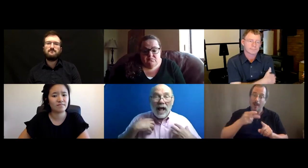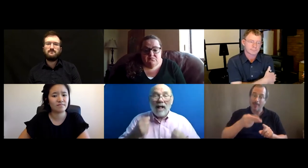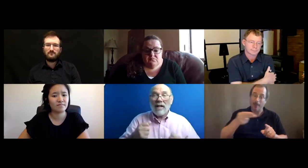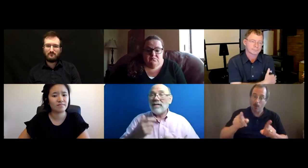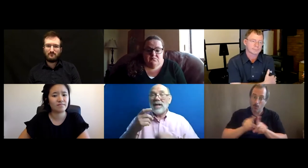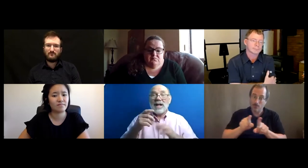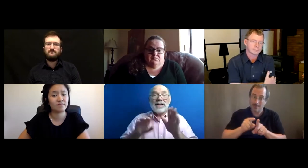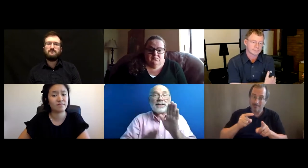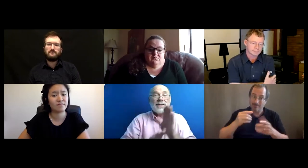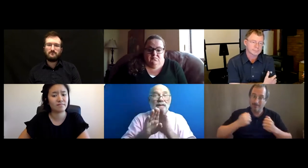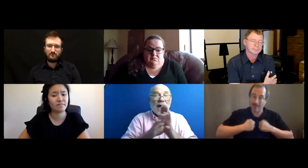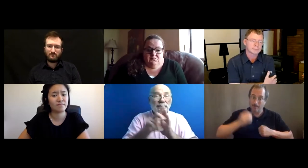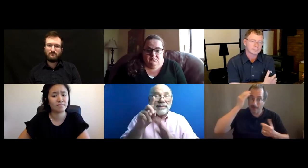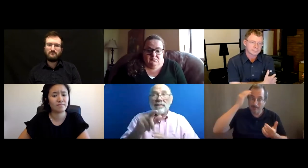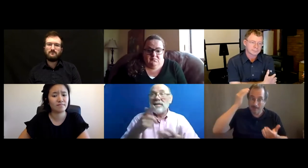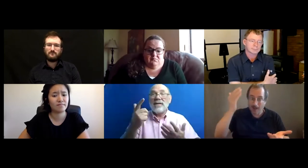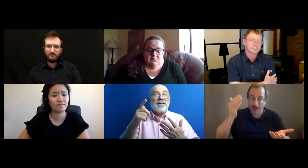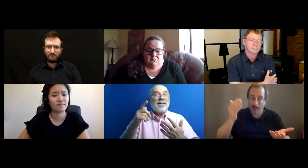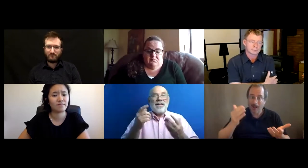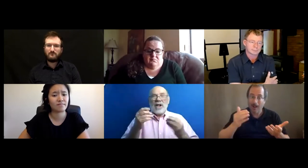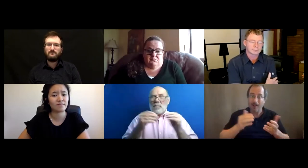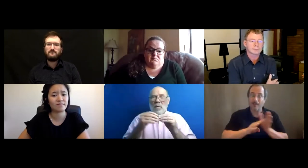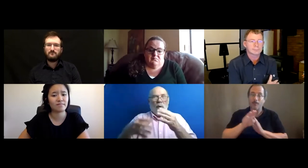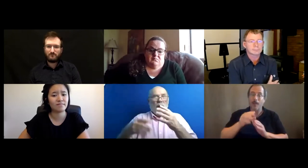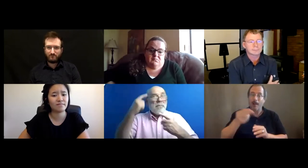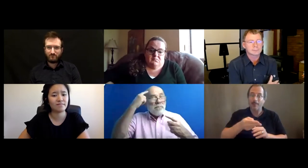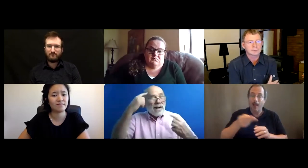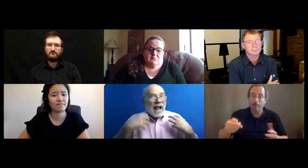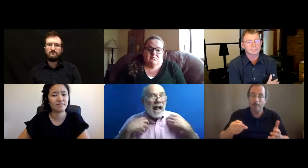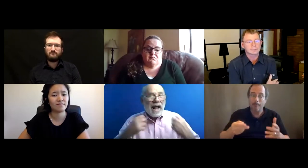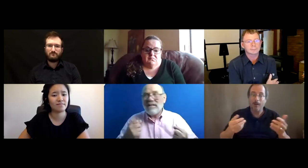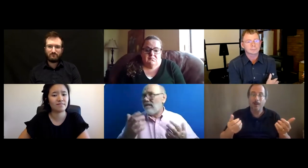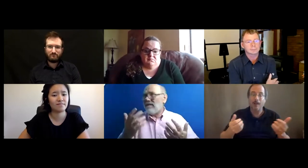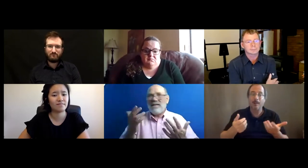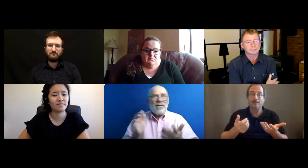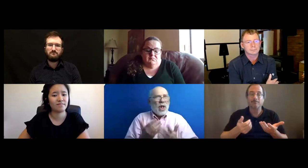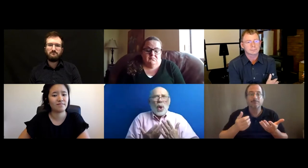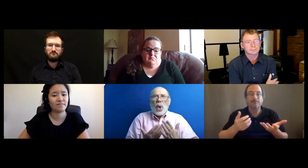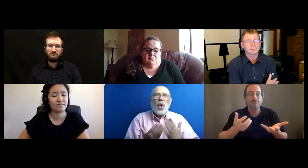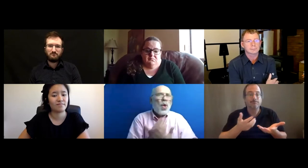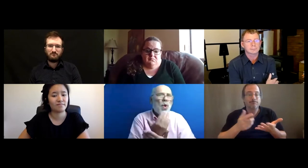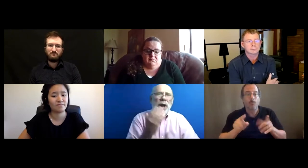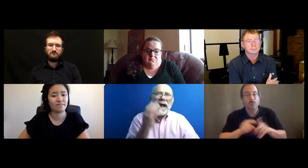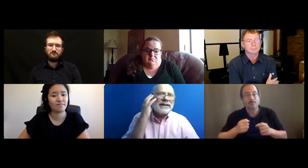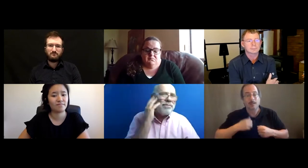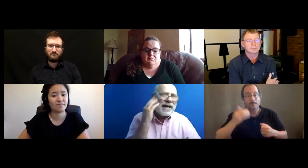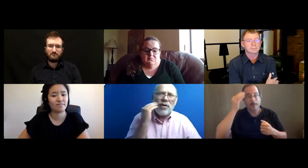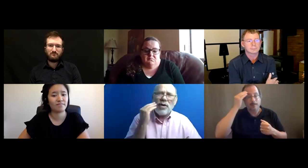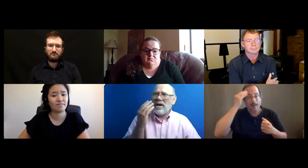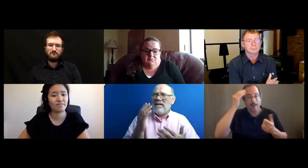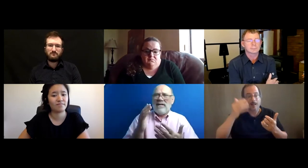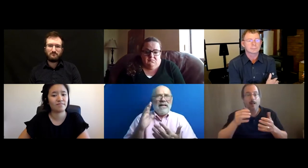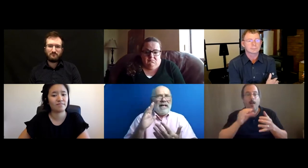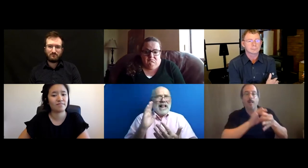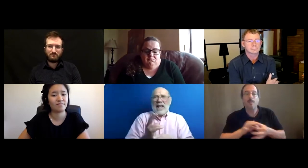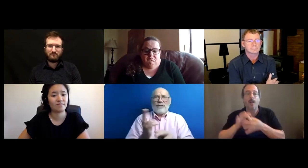have additional disabilities, developmental delays, mental health needs. And these have